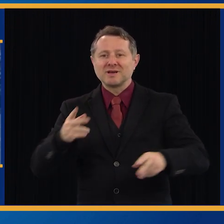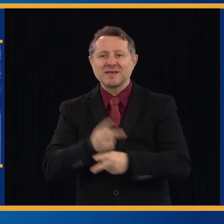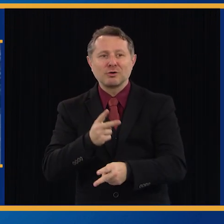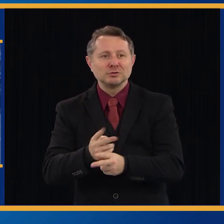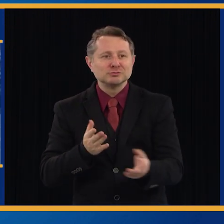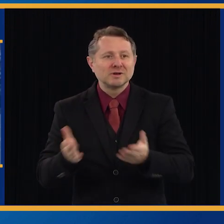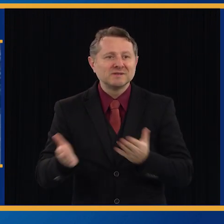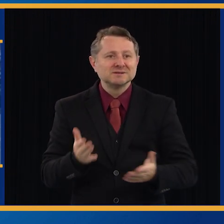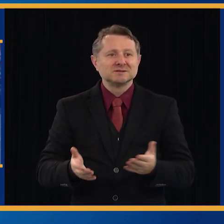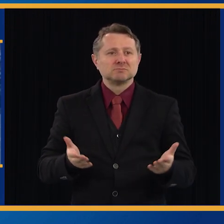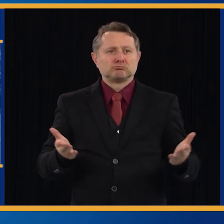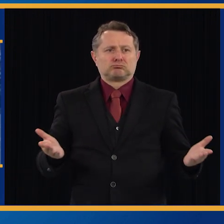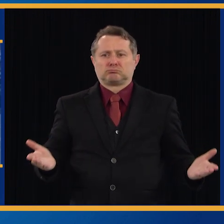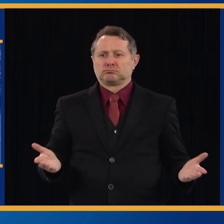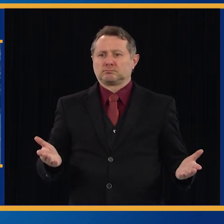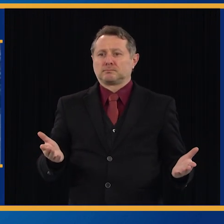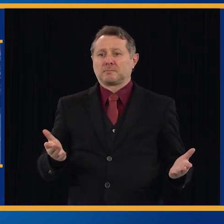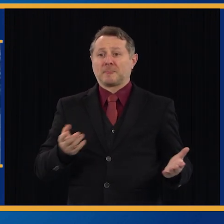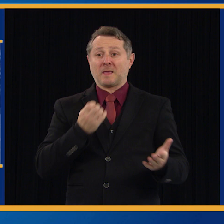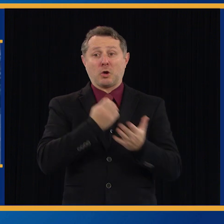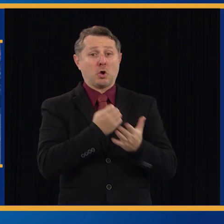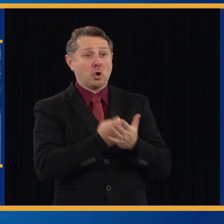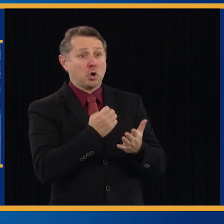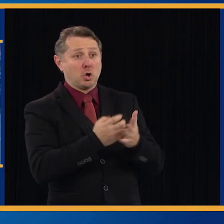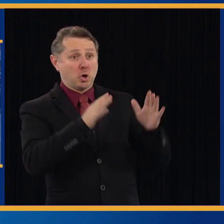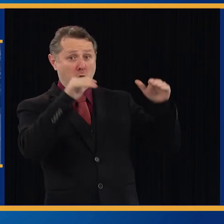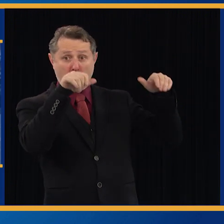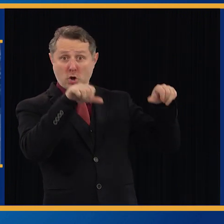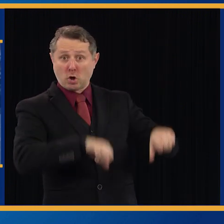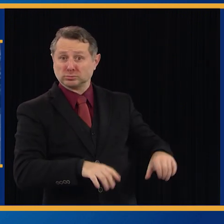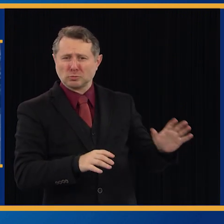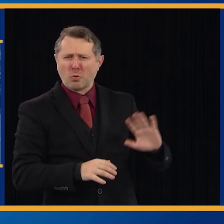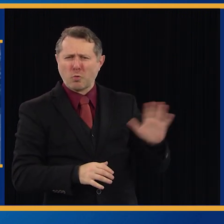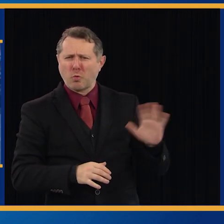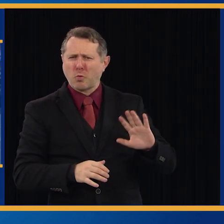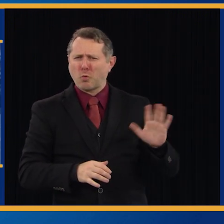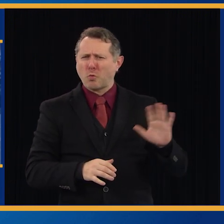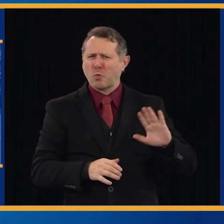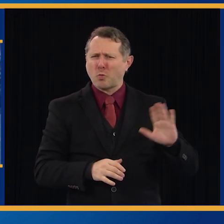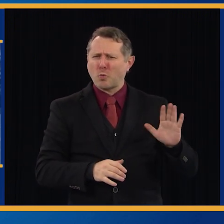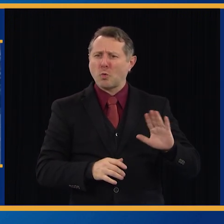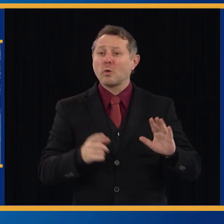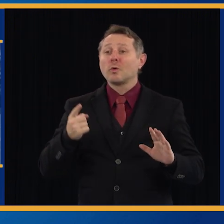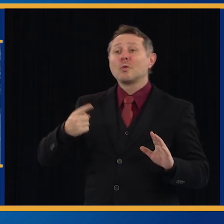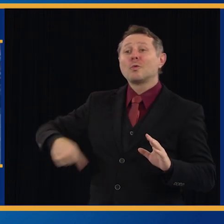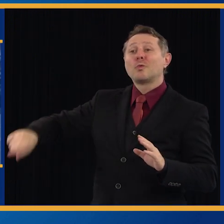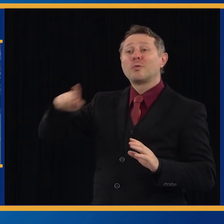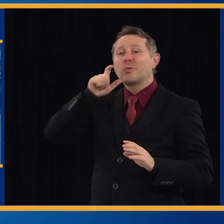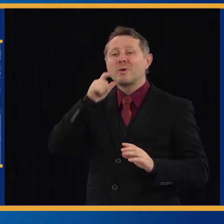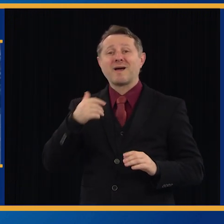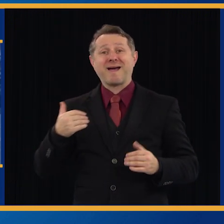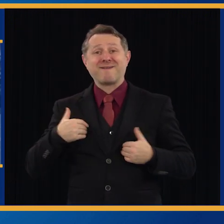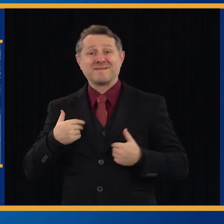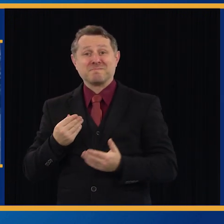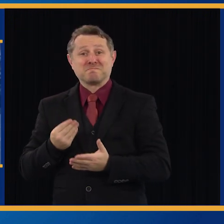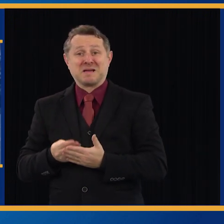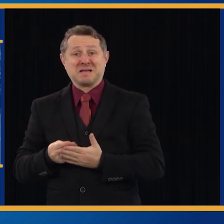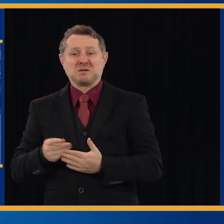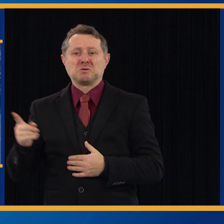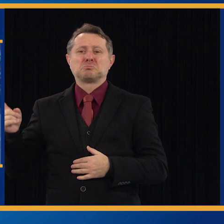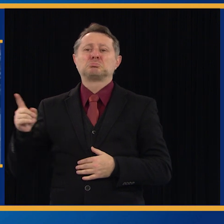not close down. It closed down for those people who, frankly, have the luxury of staying at home. All those